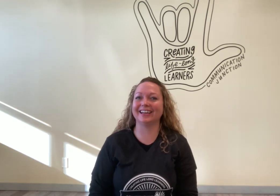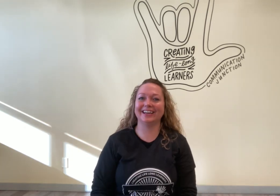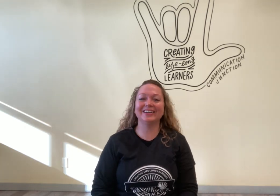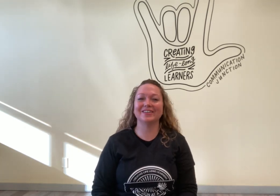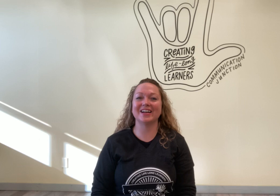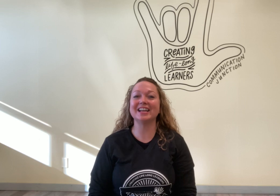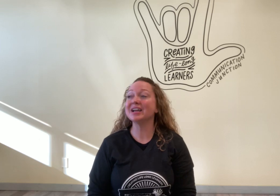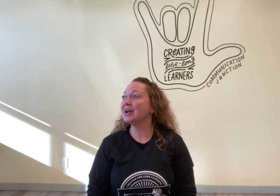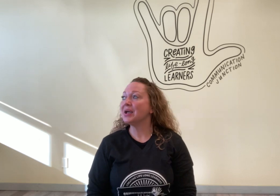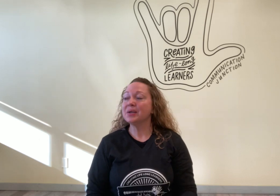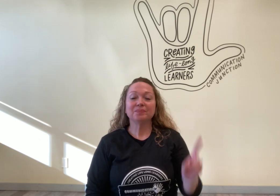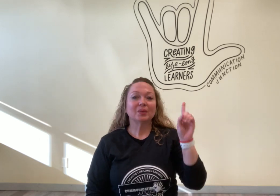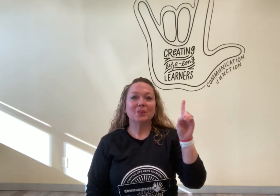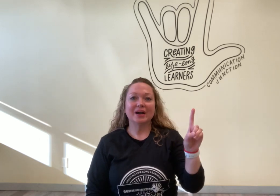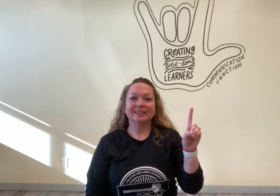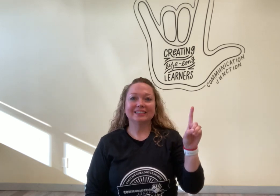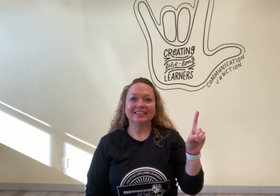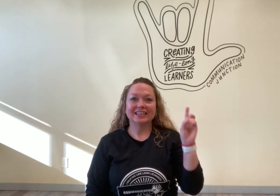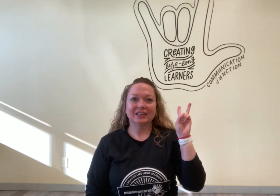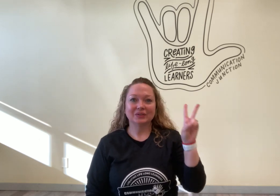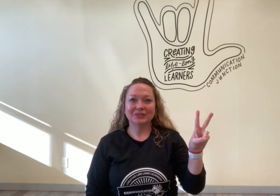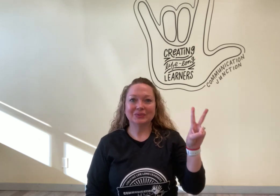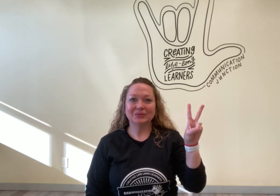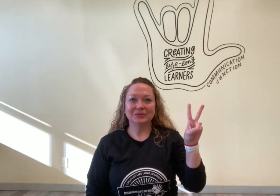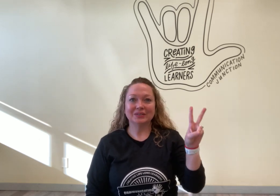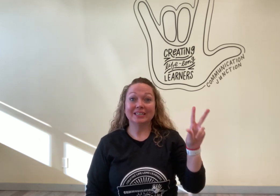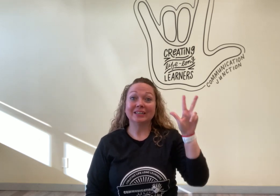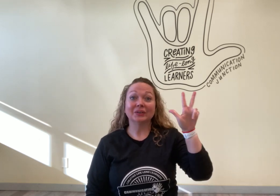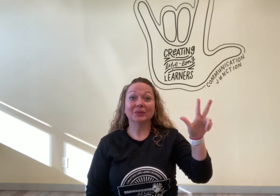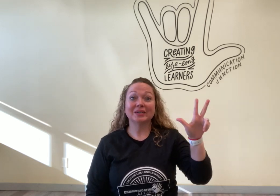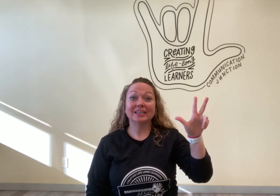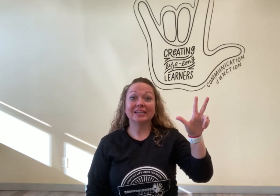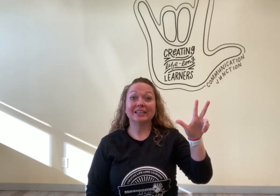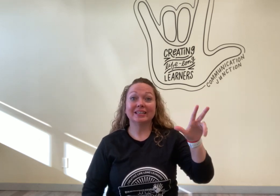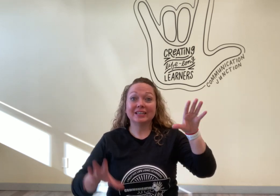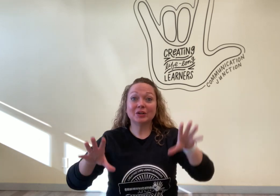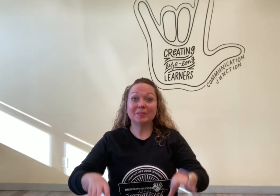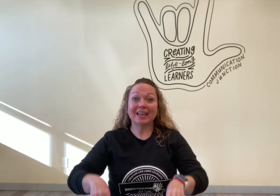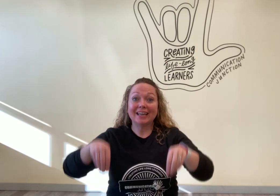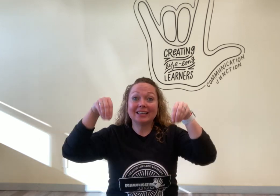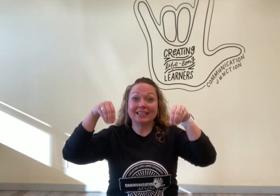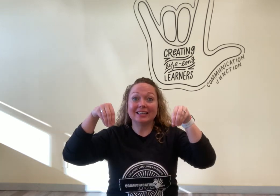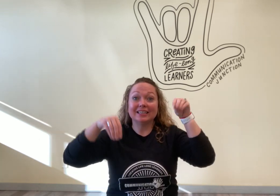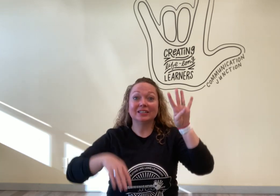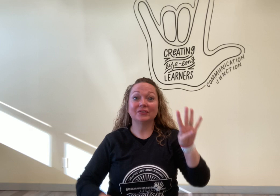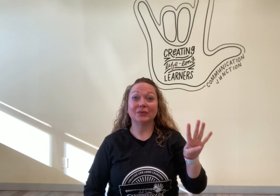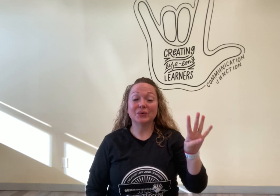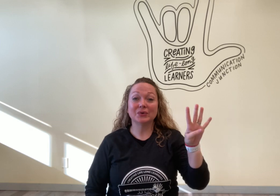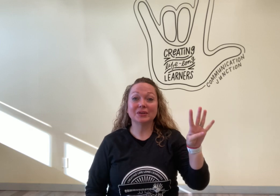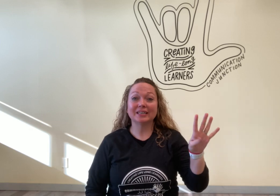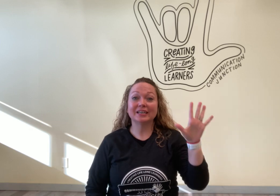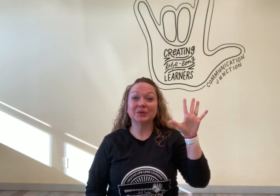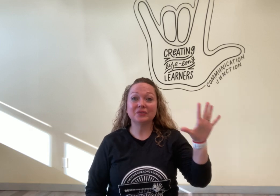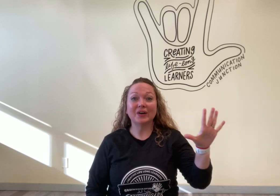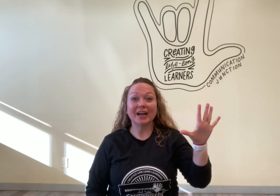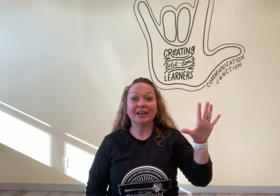go. Ready? 1 little, 2 little, 3 little blankies, 4 little, 5